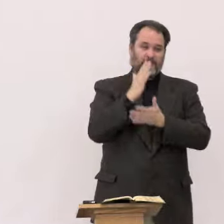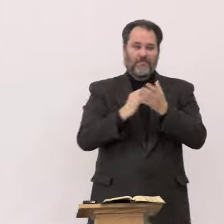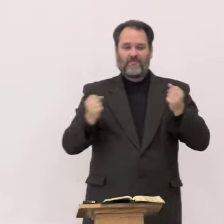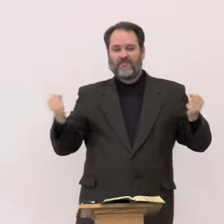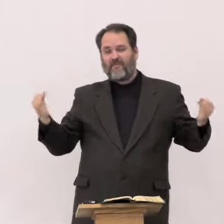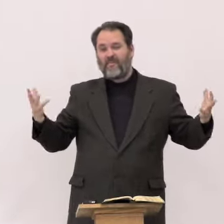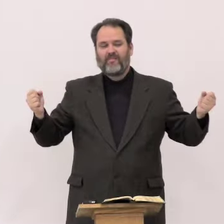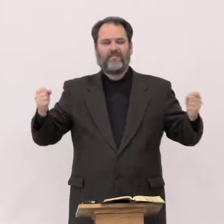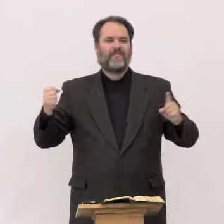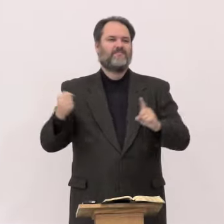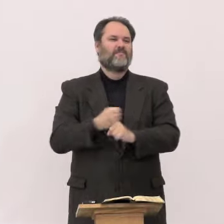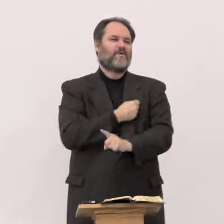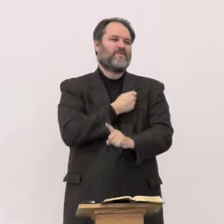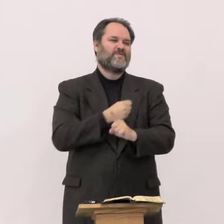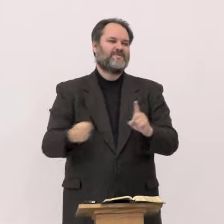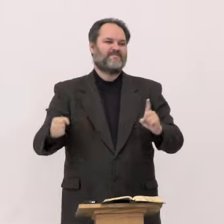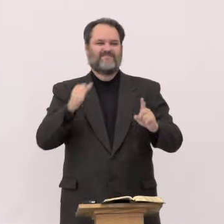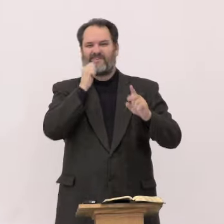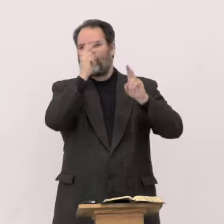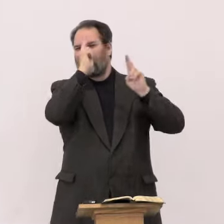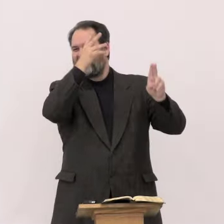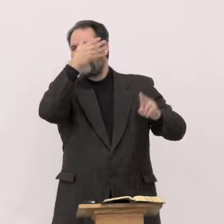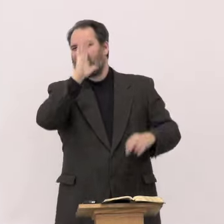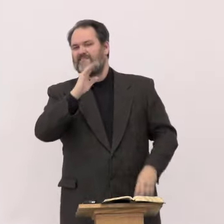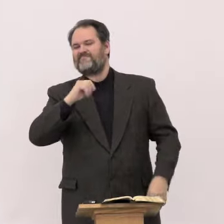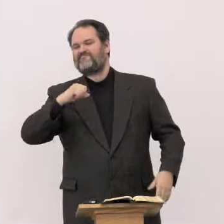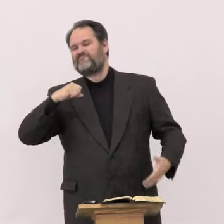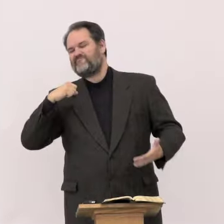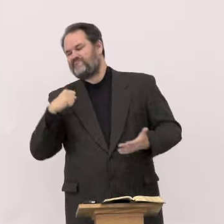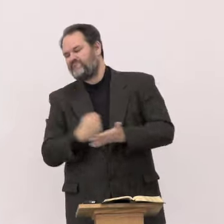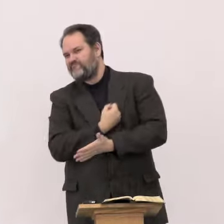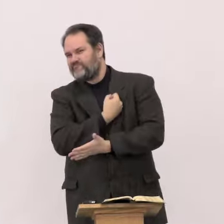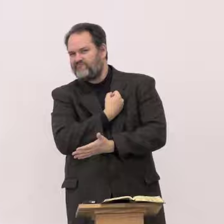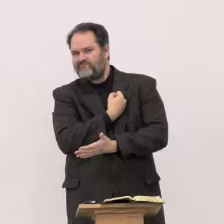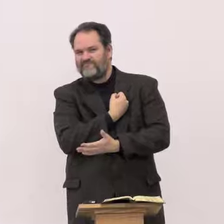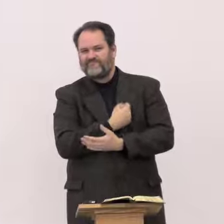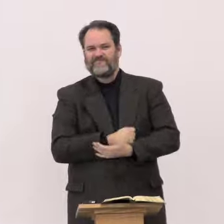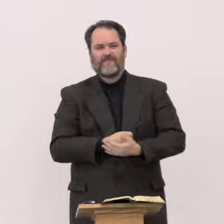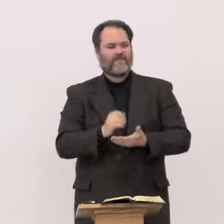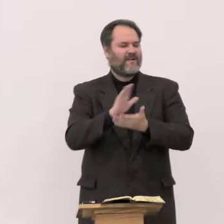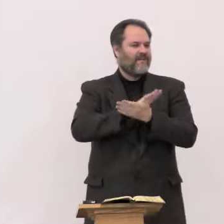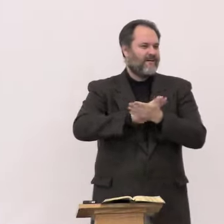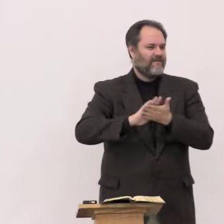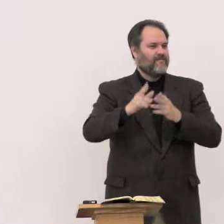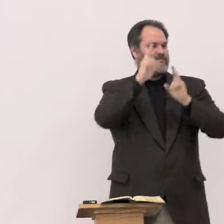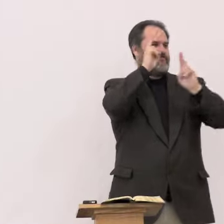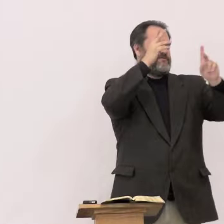at signing at ASL, and some people abuse that whenever they're really good at ASL.